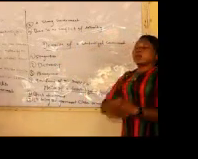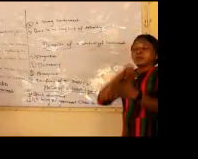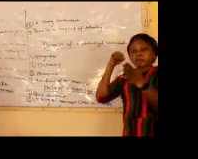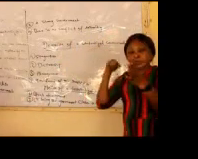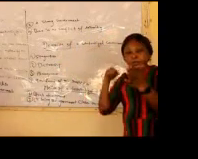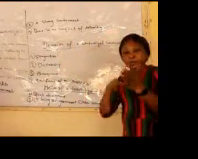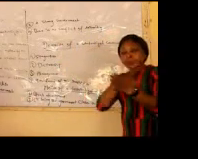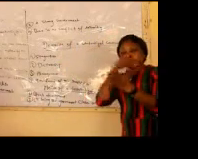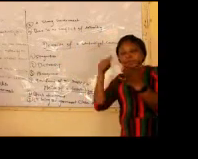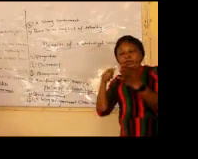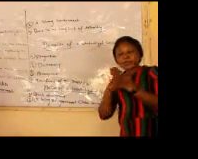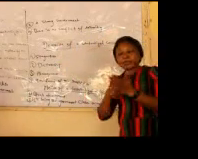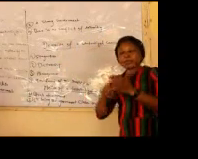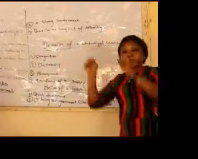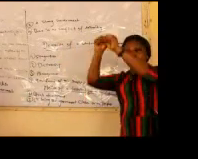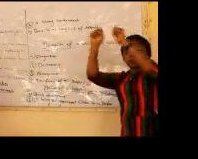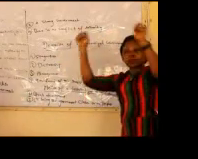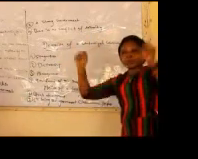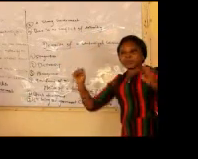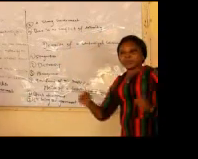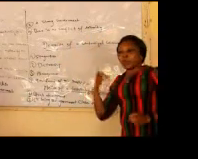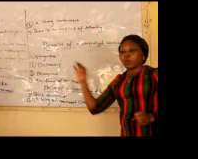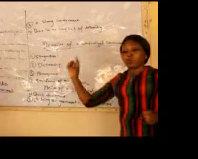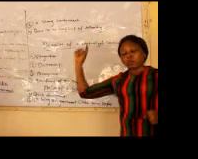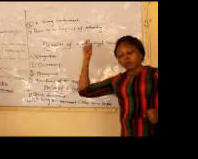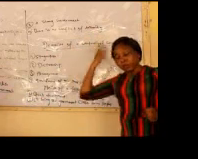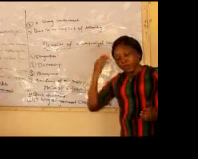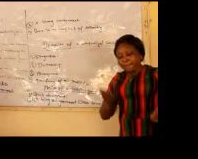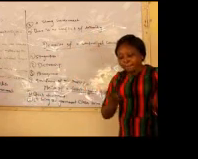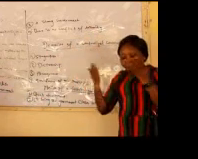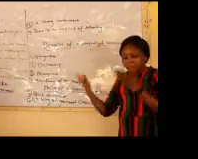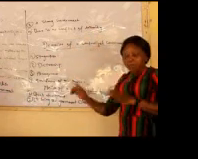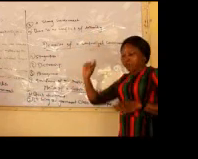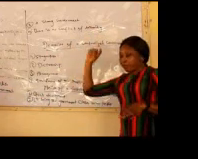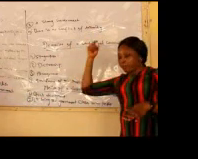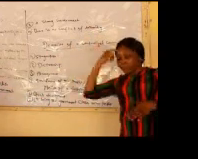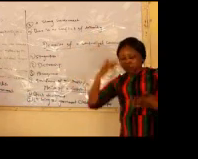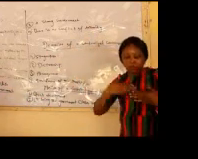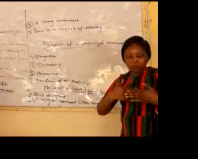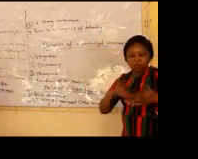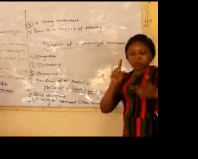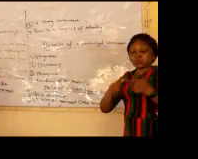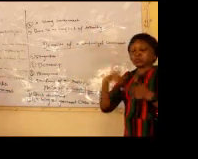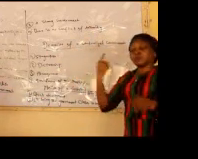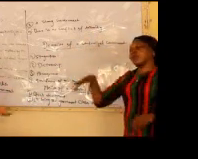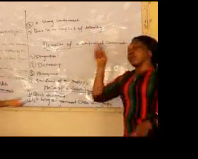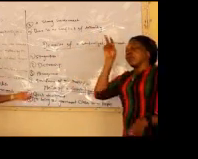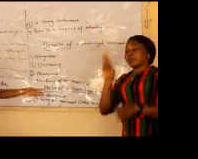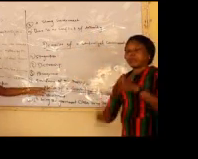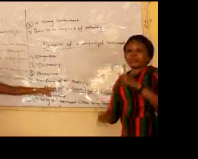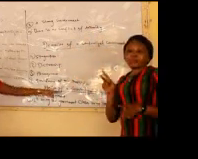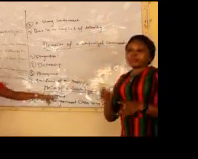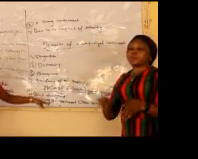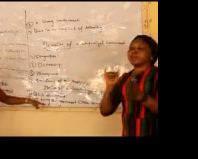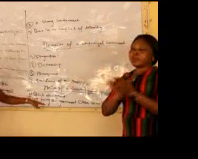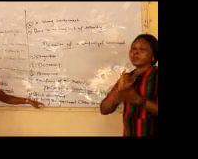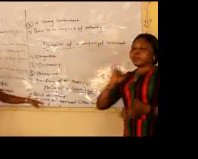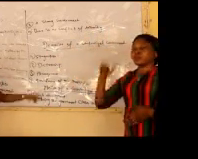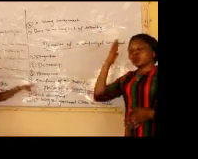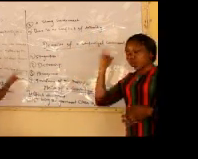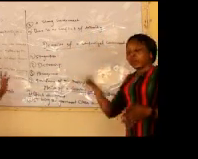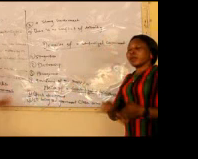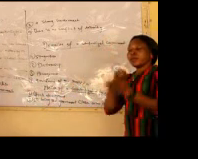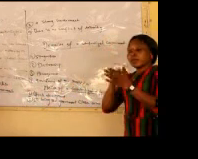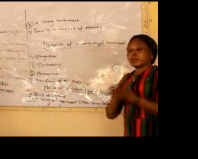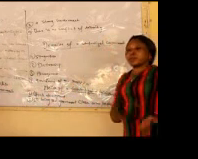of government brings what? Government closer to the people. At least the local government is somehow closer to you. So that is why this system brings